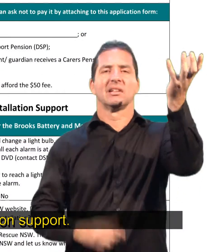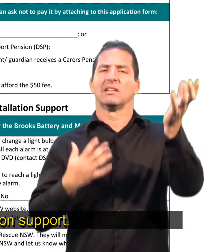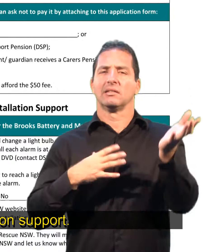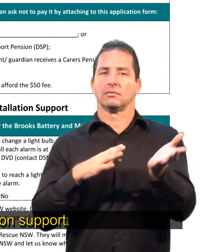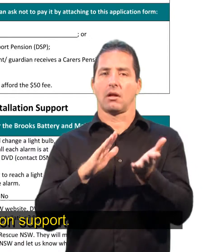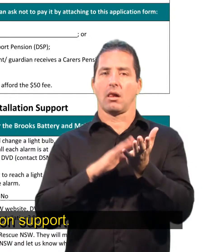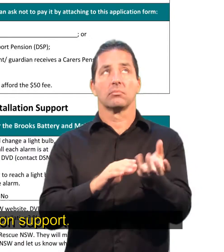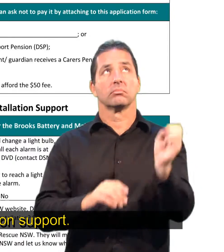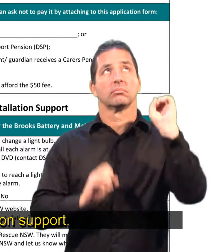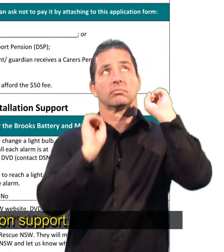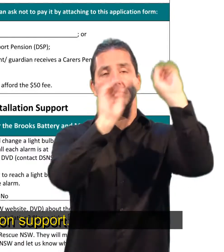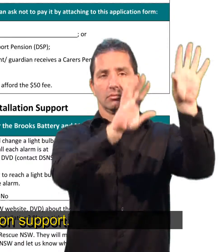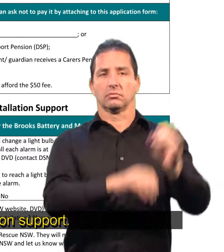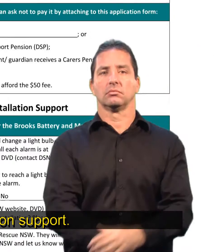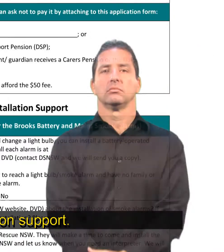Installation support.